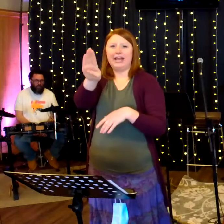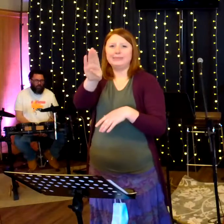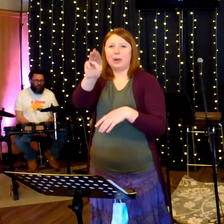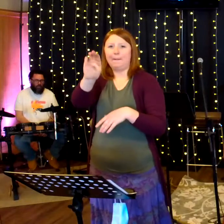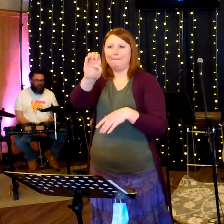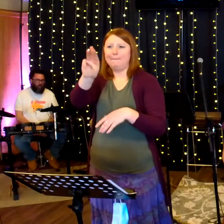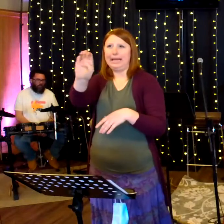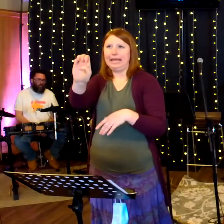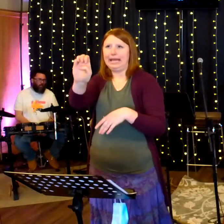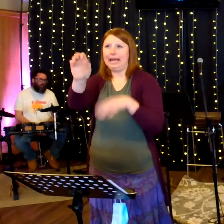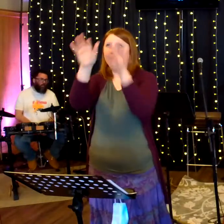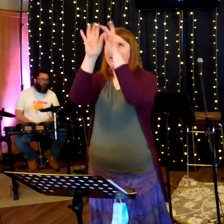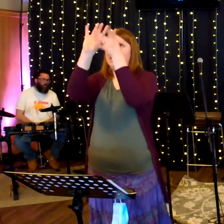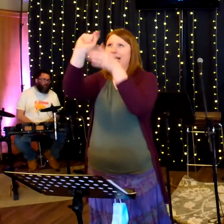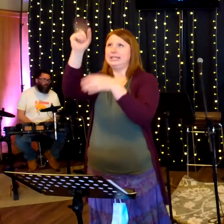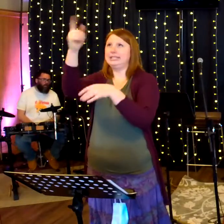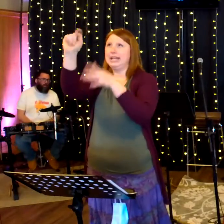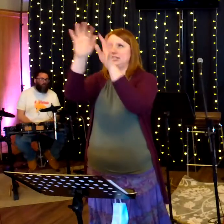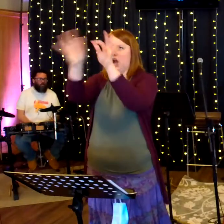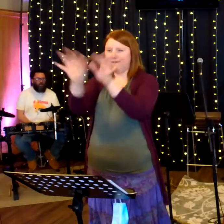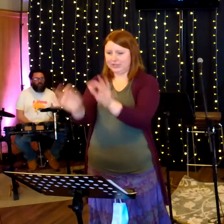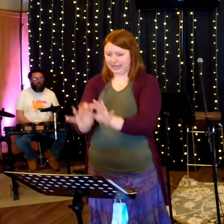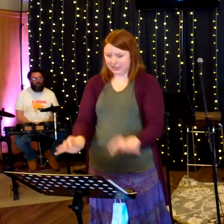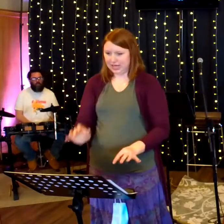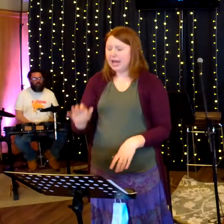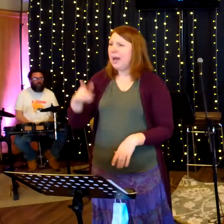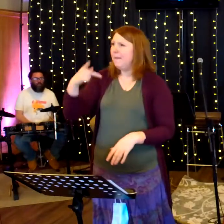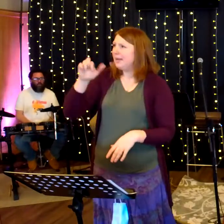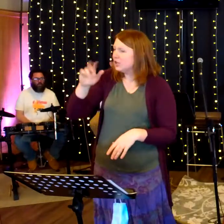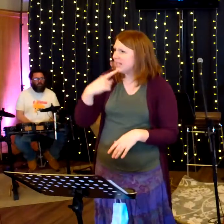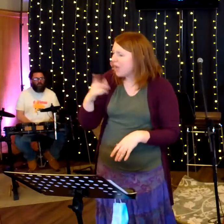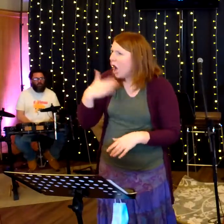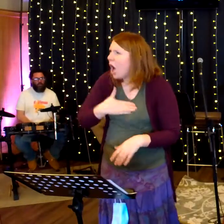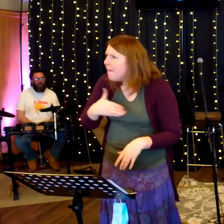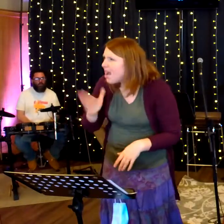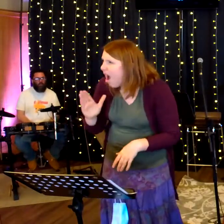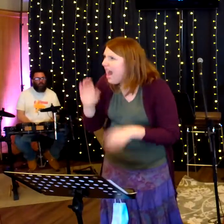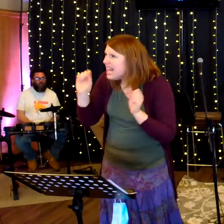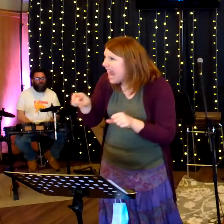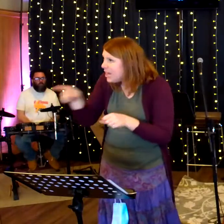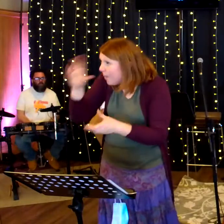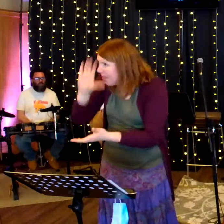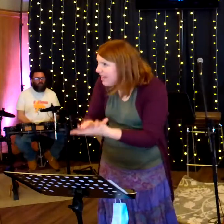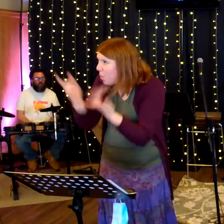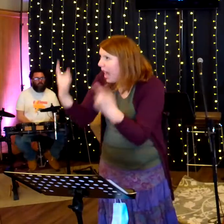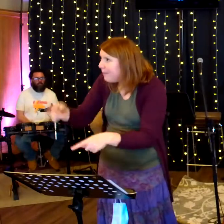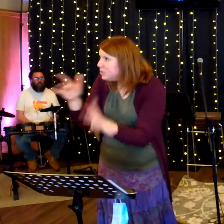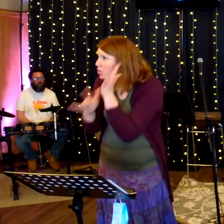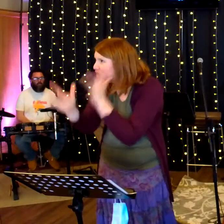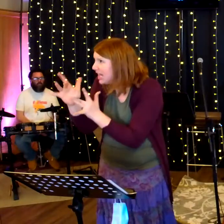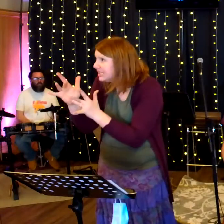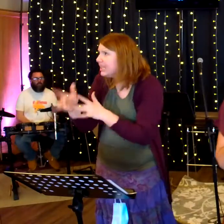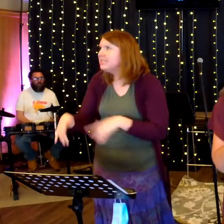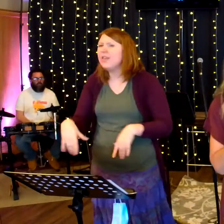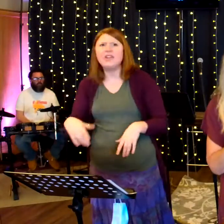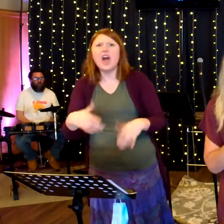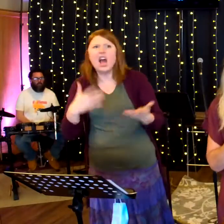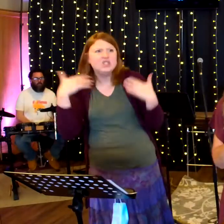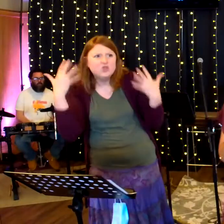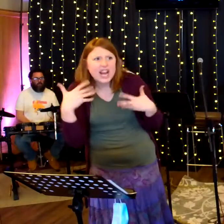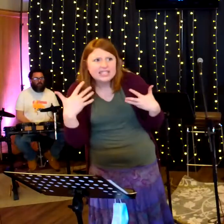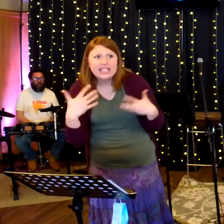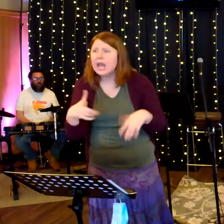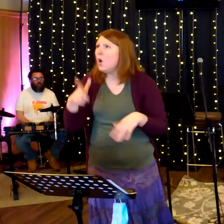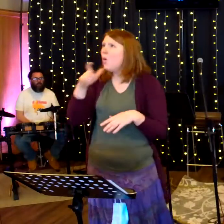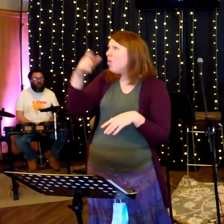conversation between the disciples, right? And Peter's like, oh, my gosh, can you believe what happened to Jesus? And Luke's like, I know, this is crazy. And John's like, who would have thought?